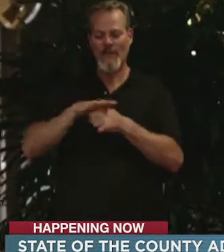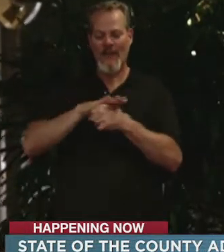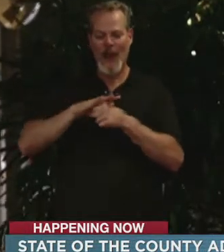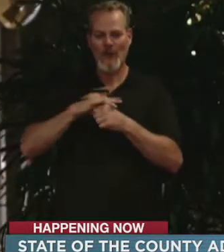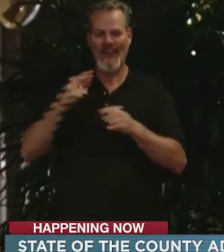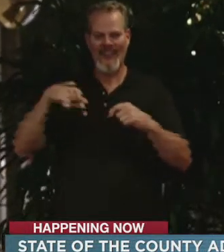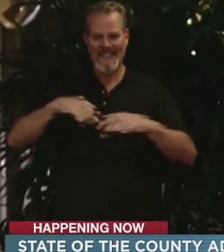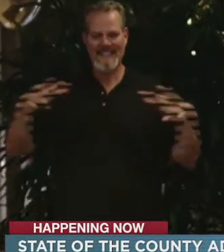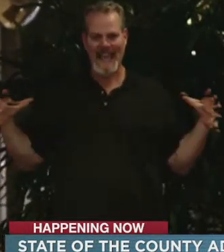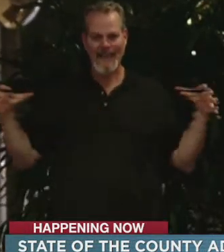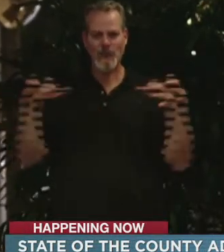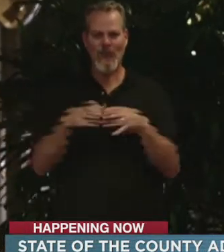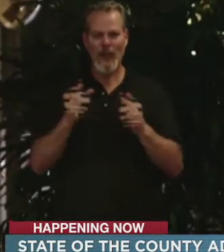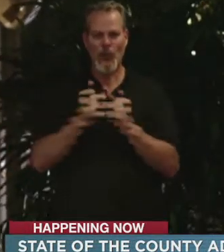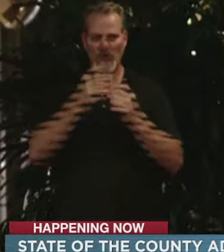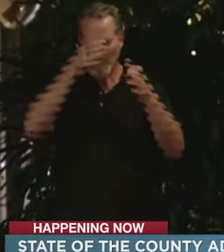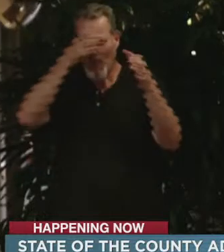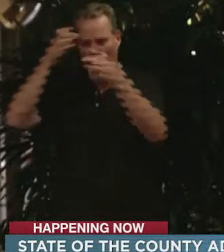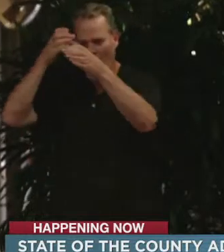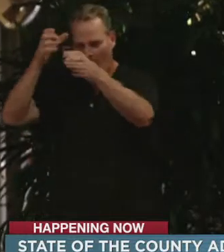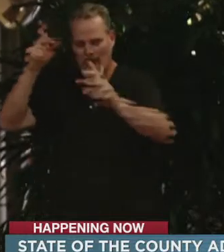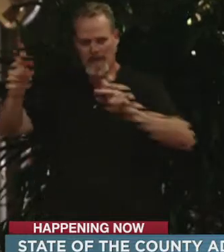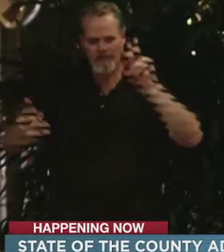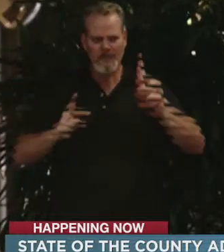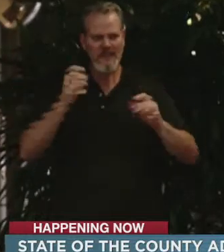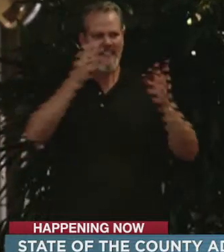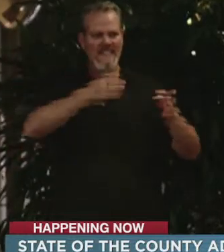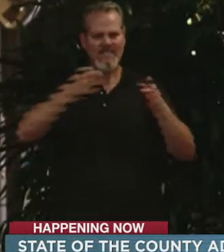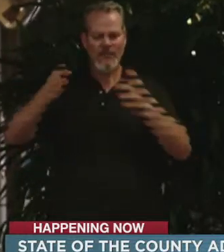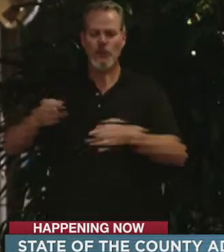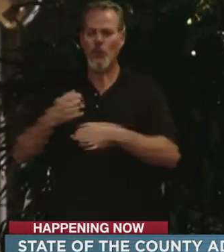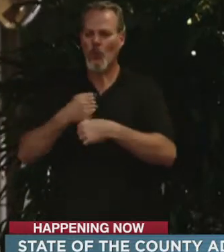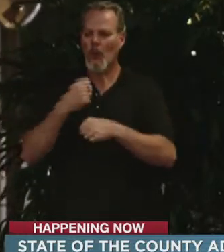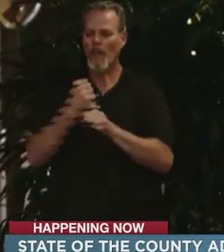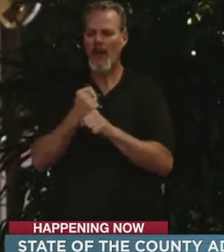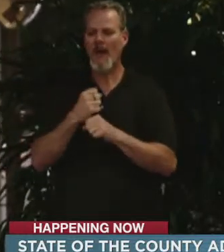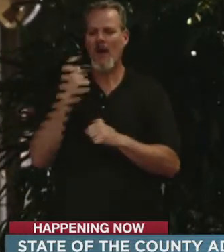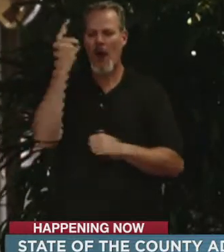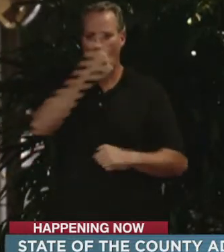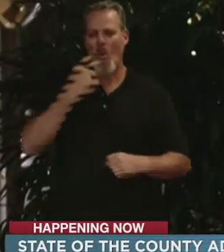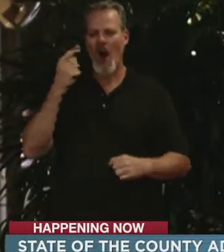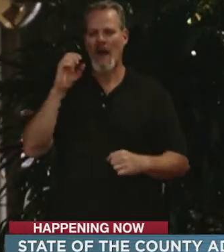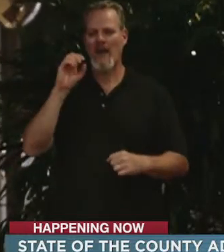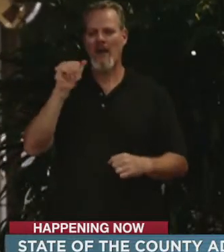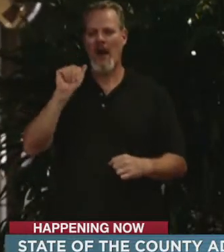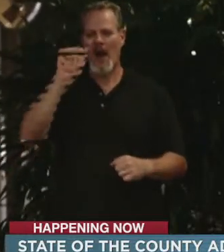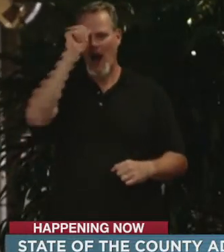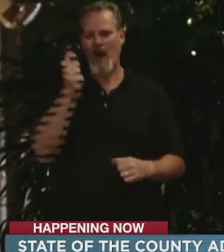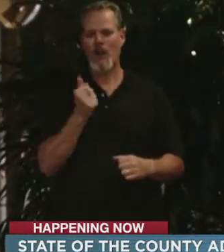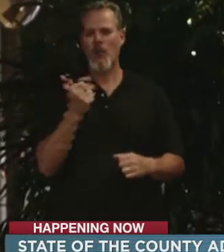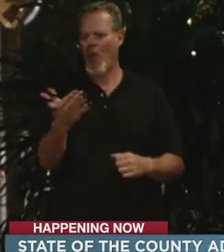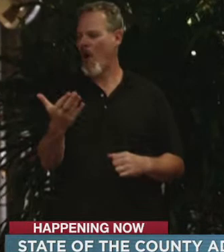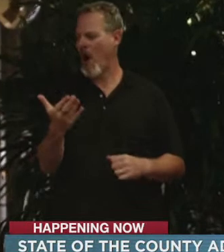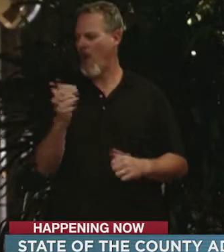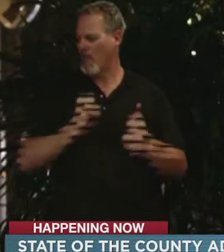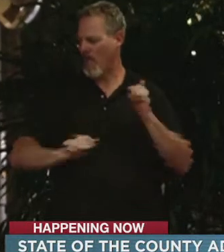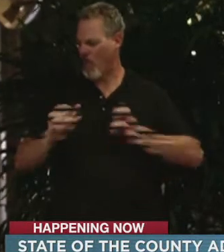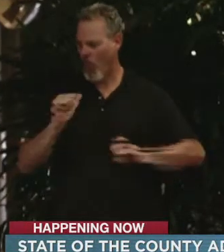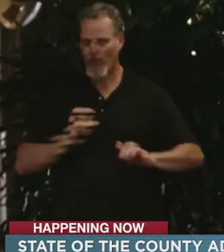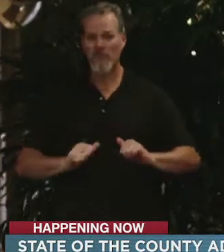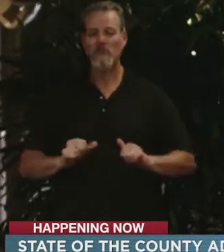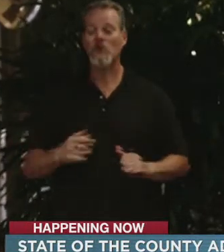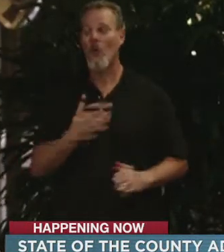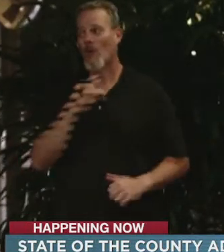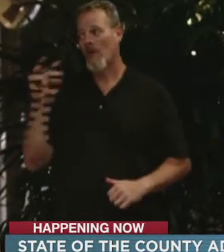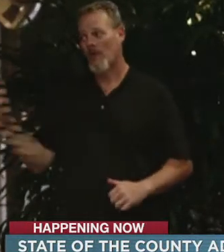great minds and individuals alike, we'll perform Hawaii Aloha. As I'm told by the group in the back. So Kamuela